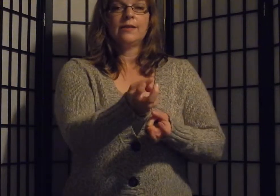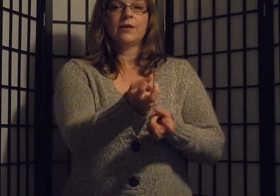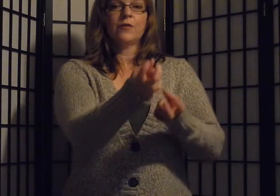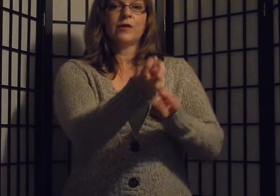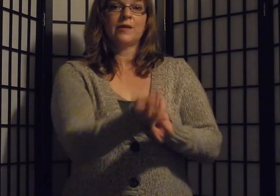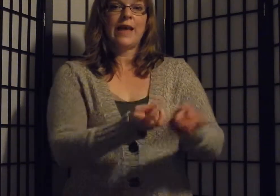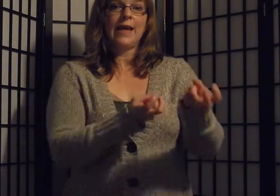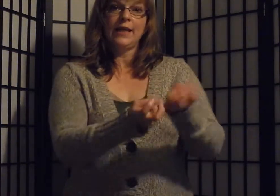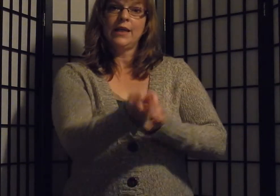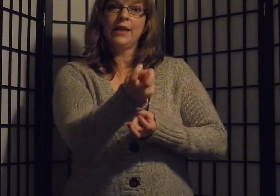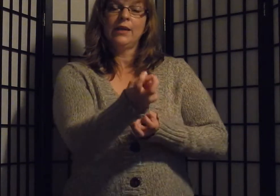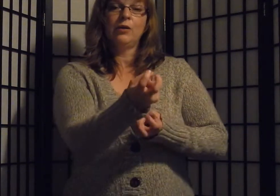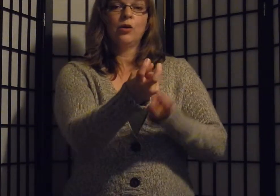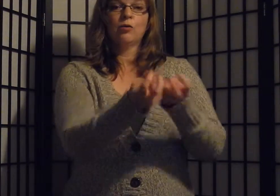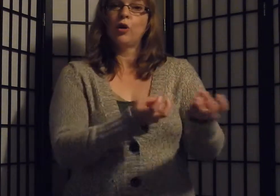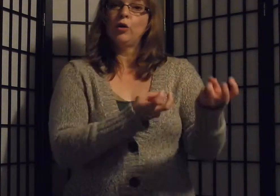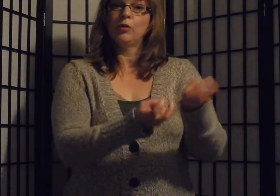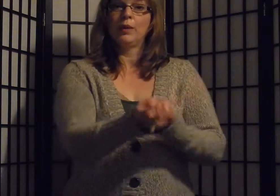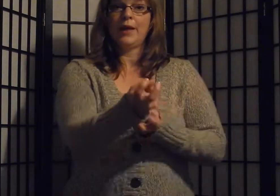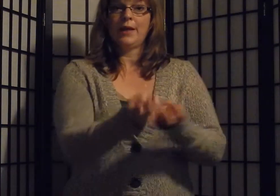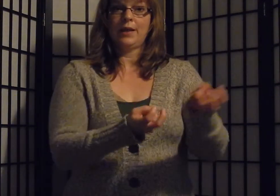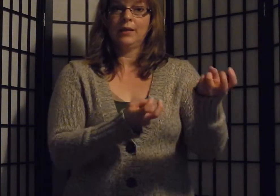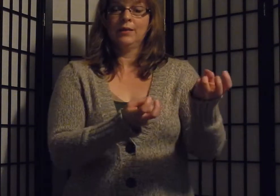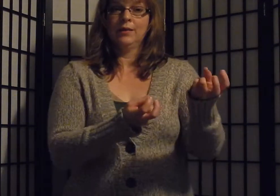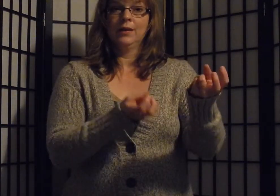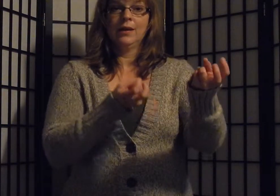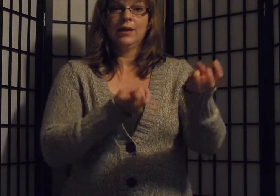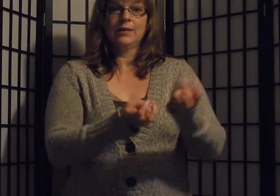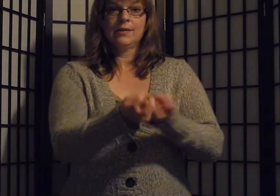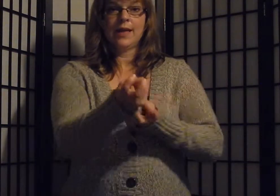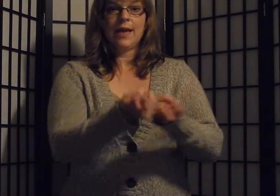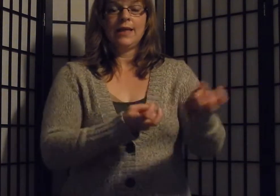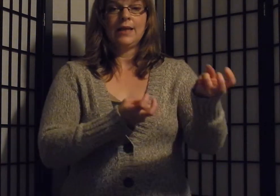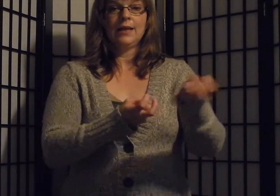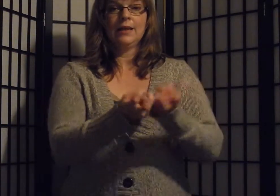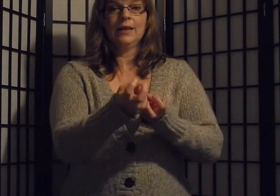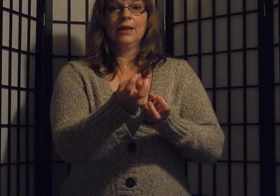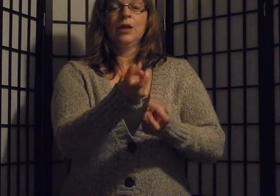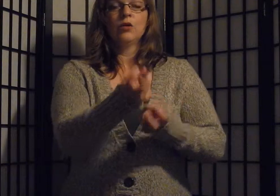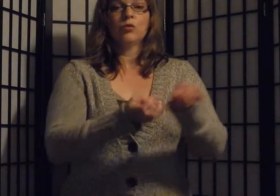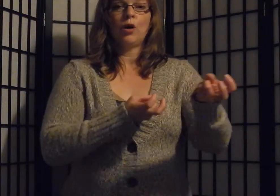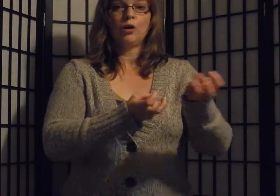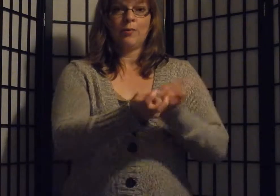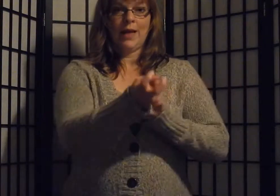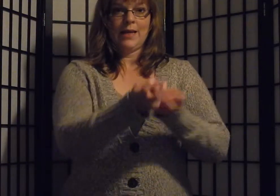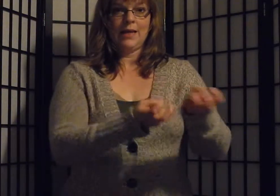is for skating or roller blading. Skating, roller blading.